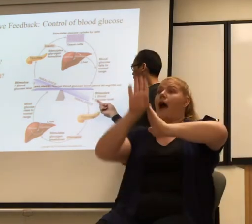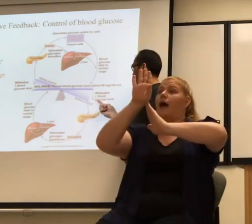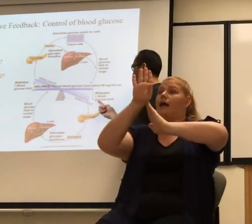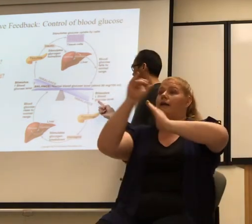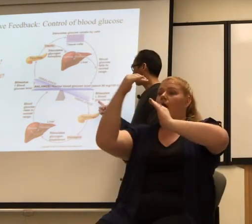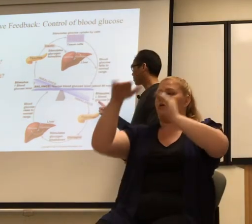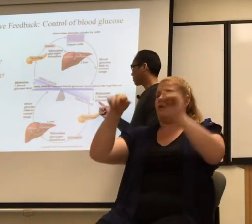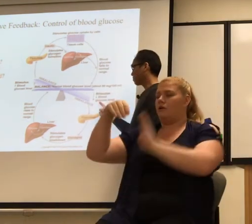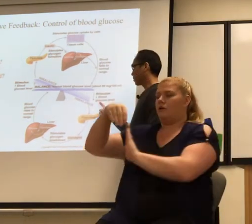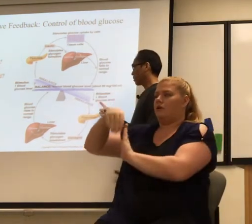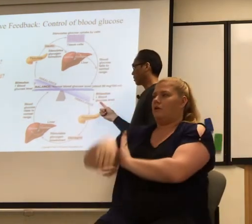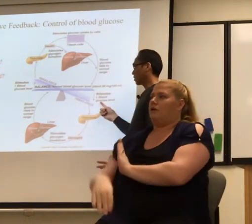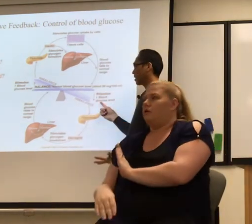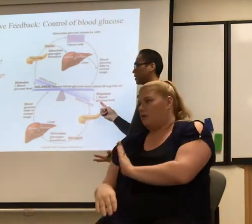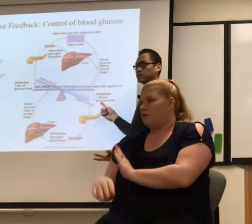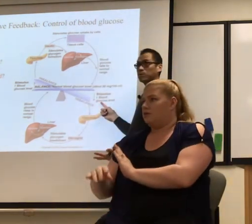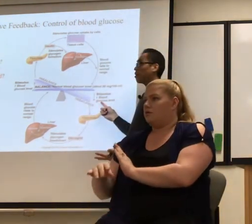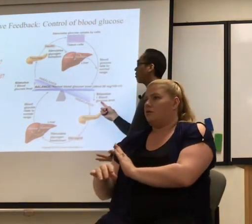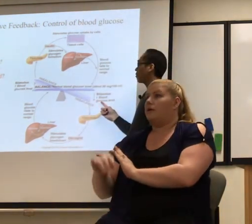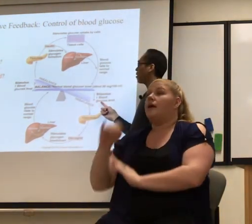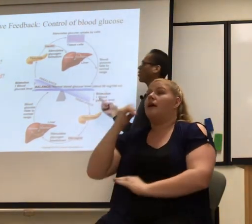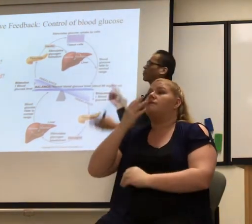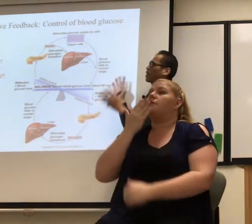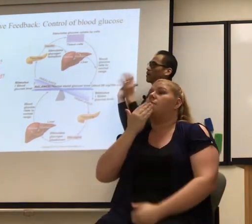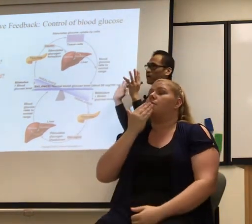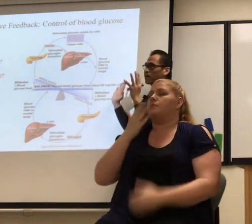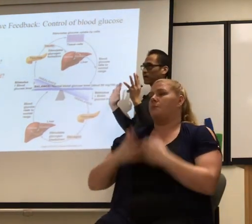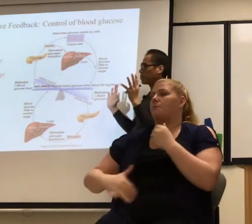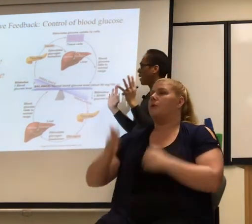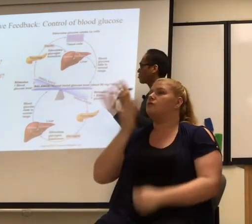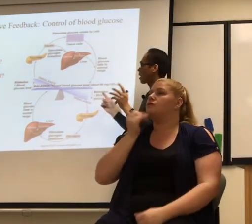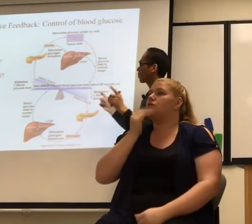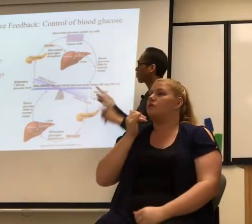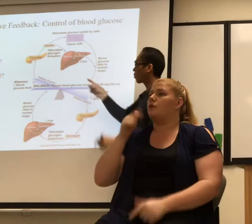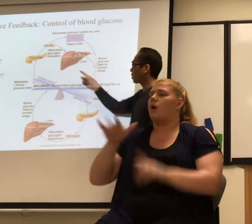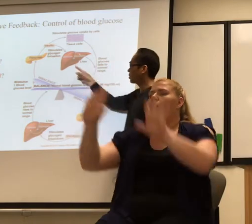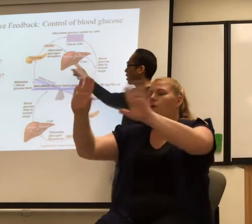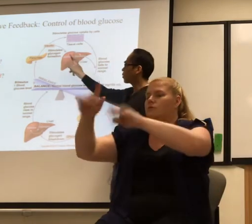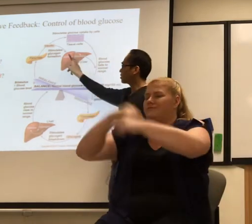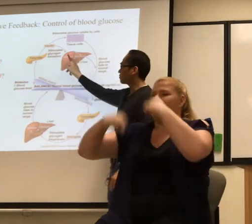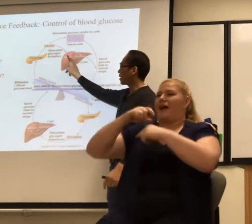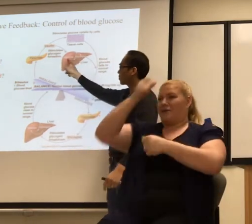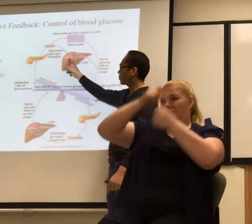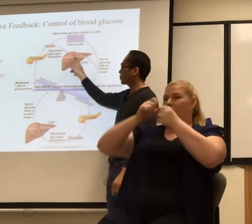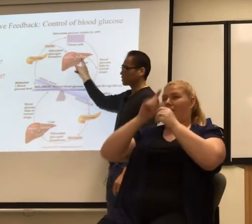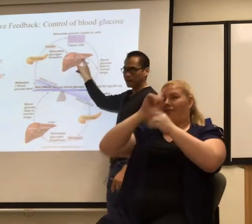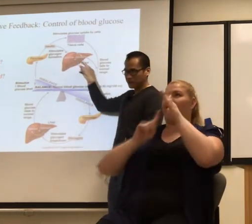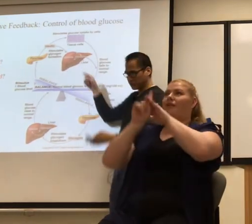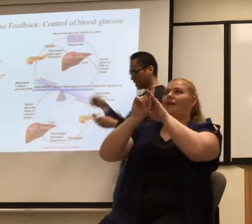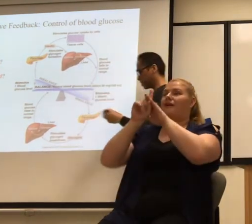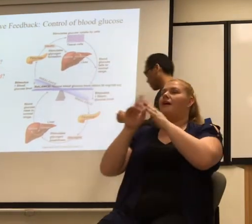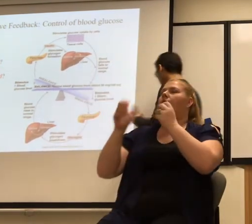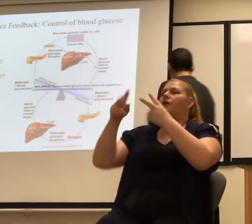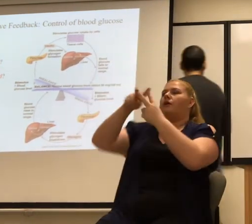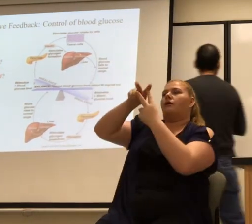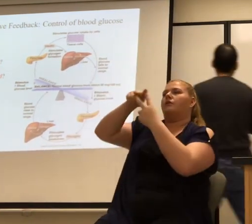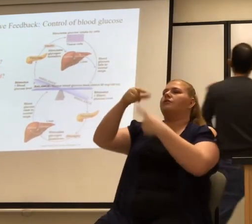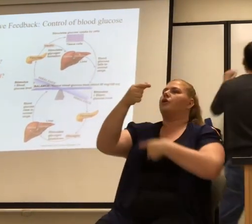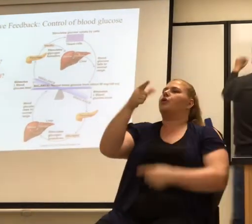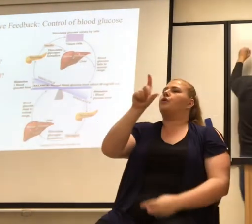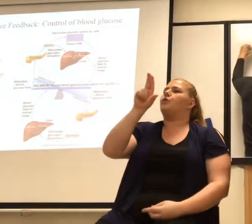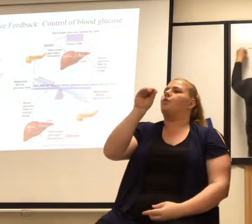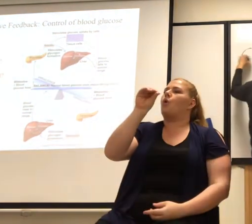Blood glucose levels could get too low. Oh, wait. Okay, let me backtrack. I remember what I wanted to do. I wanted to find glucose to glycogen. That's it.